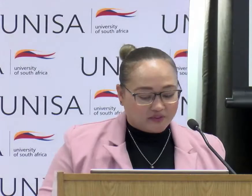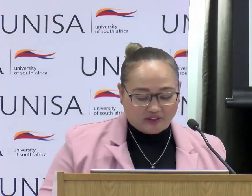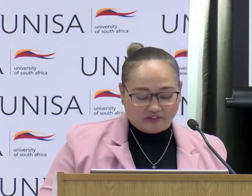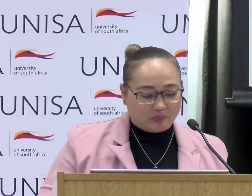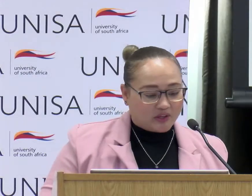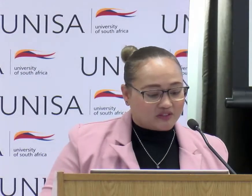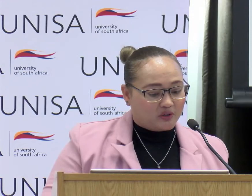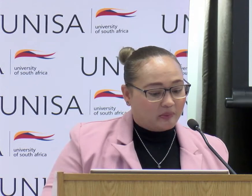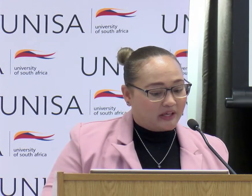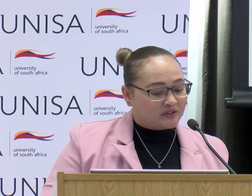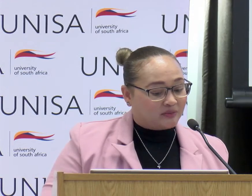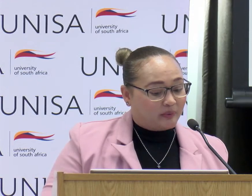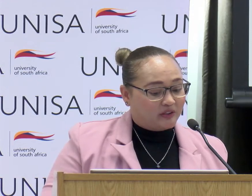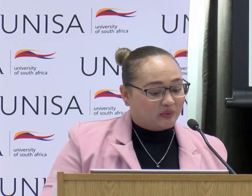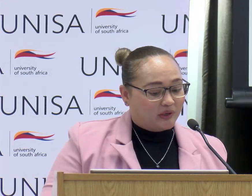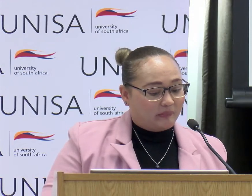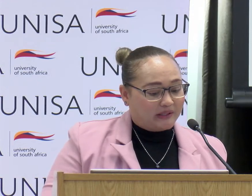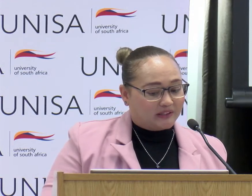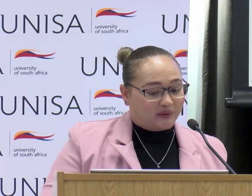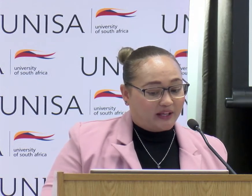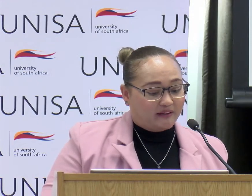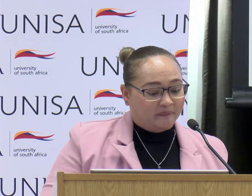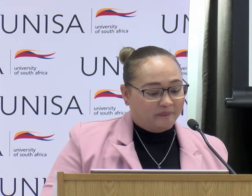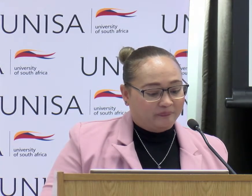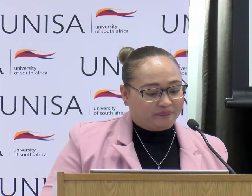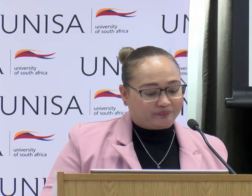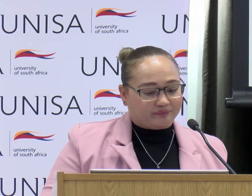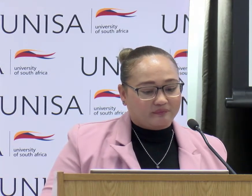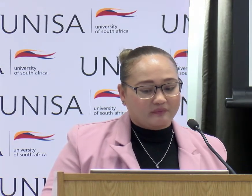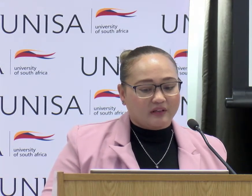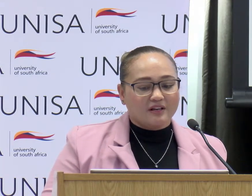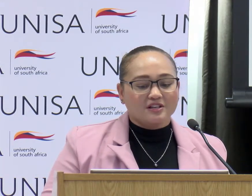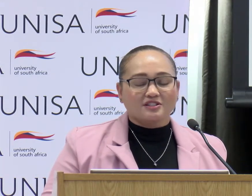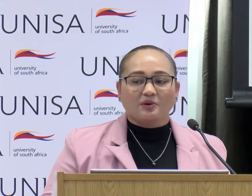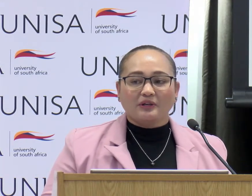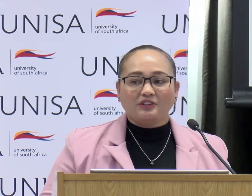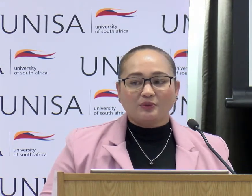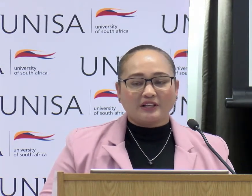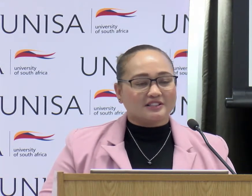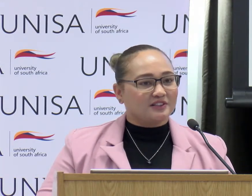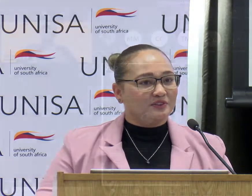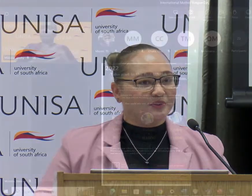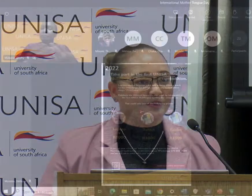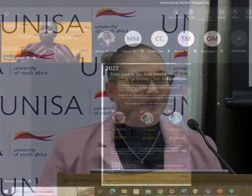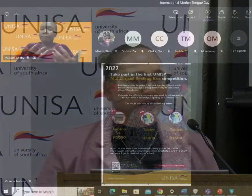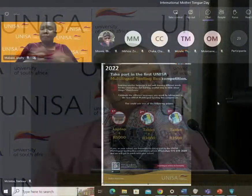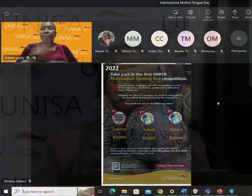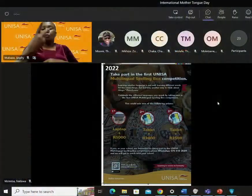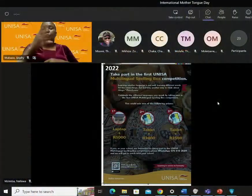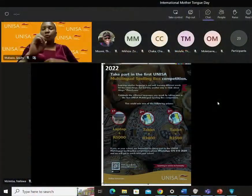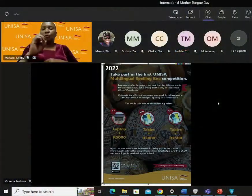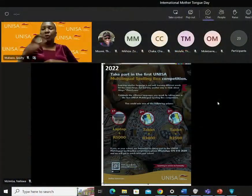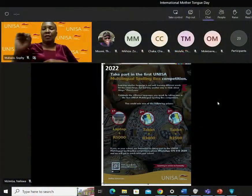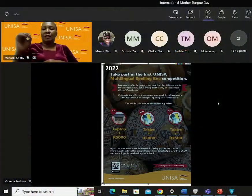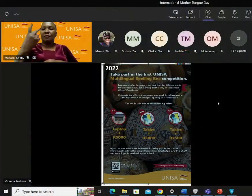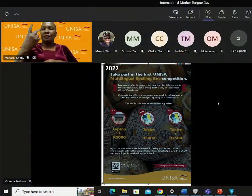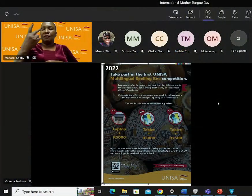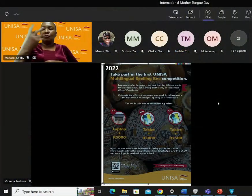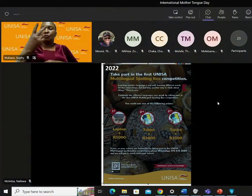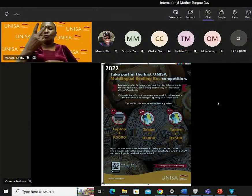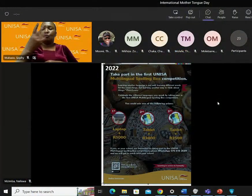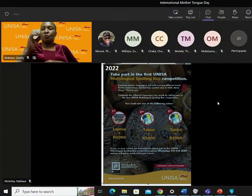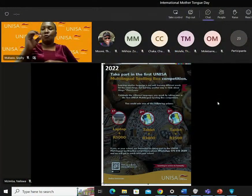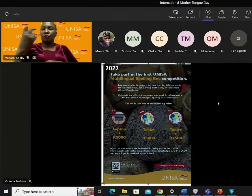it helps for different parts of your brain to work better together. So in 2002, we